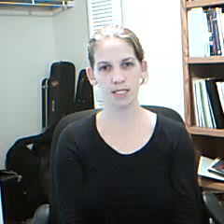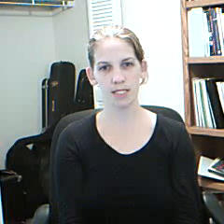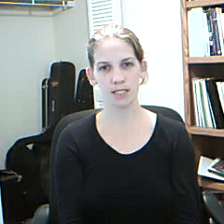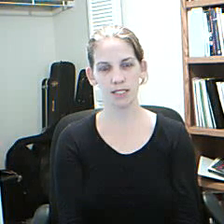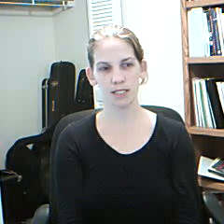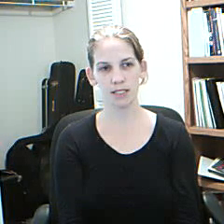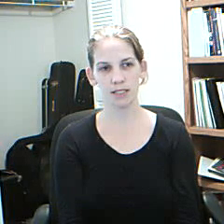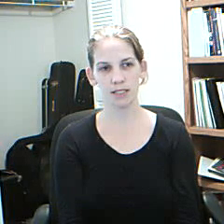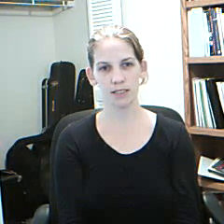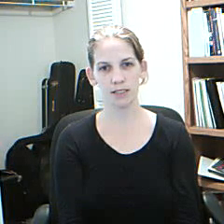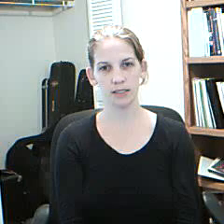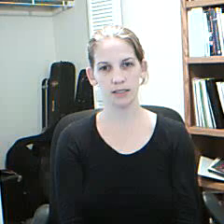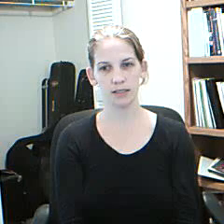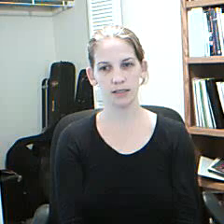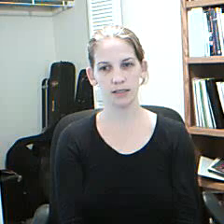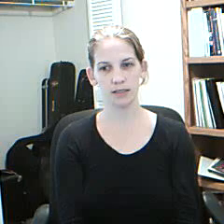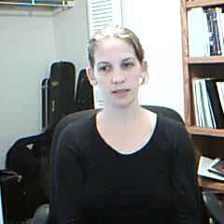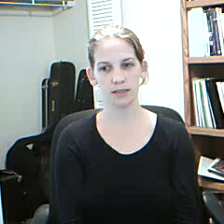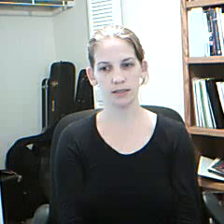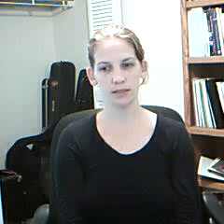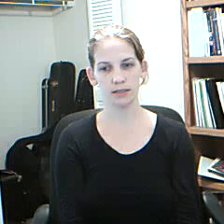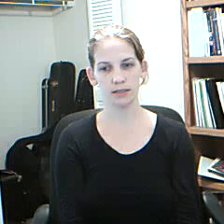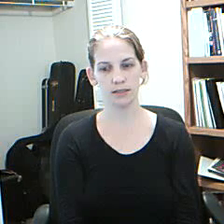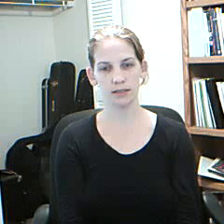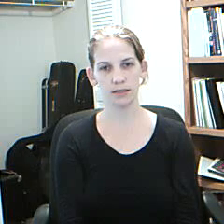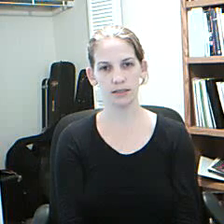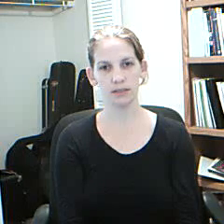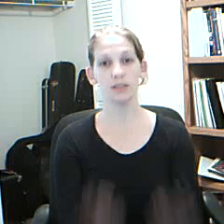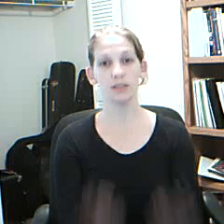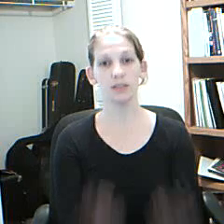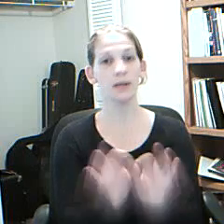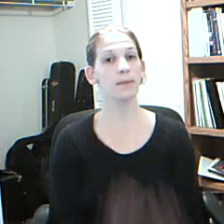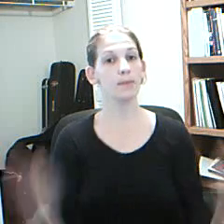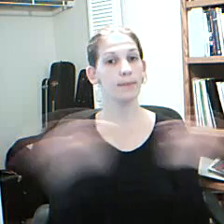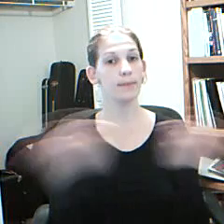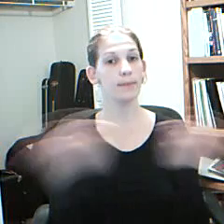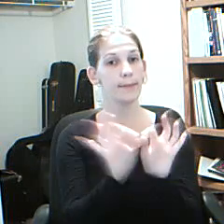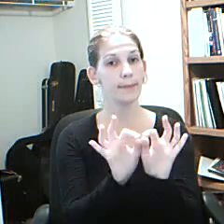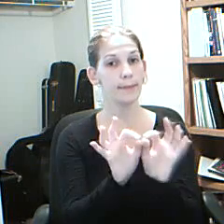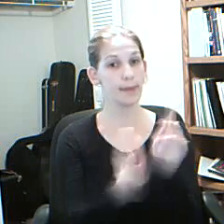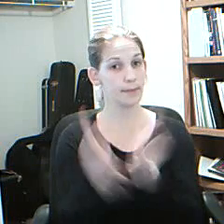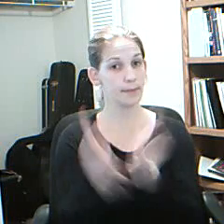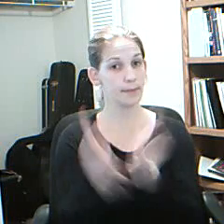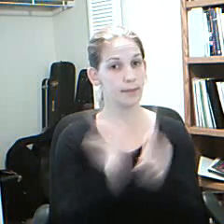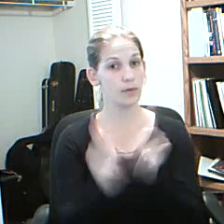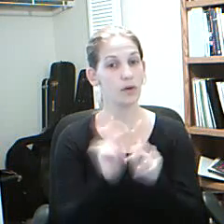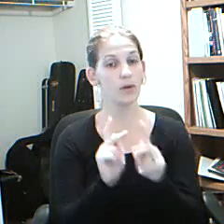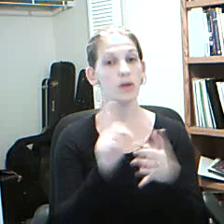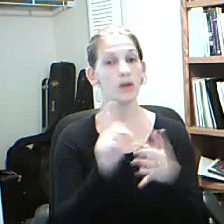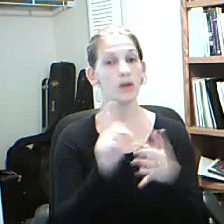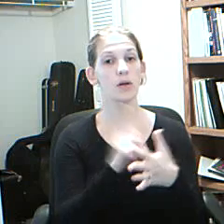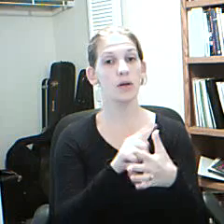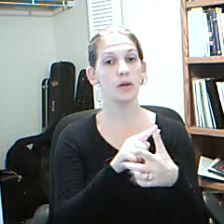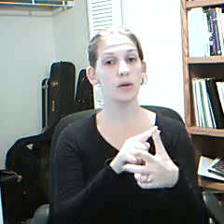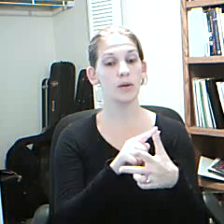of other people. And the main people are your family, your friends, and your children. So